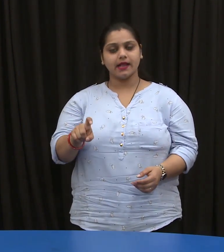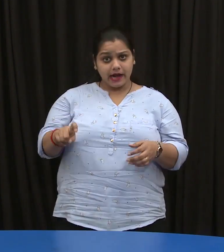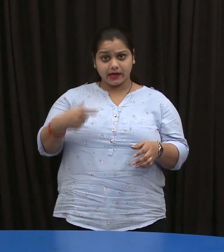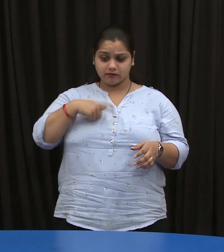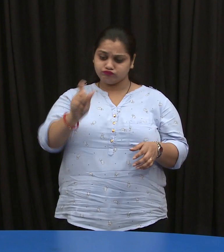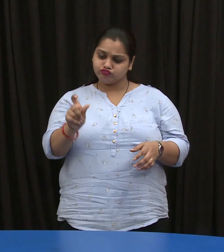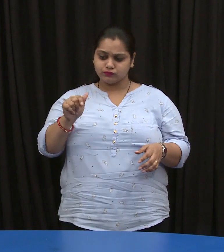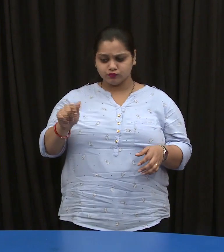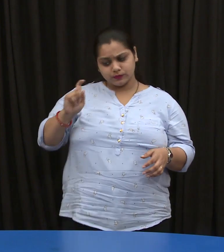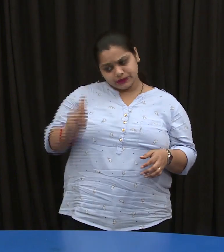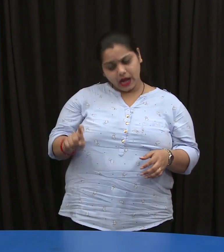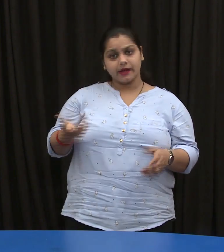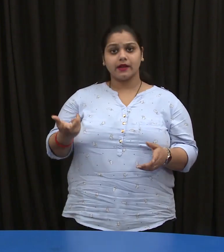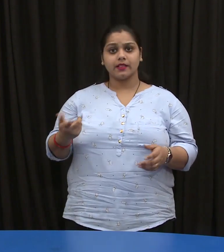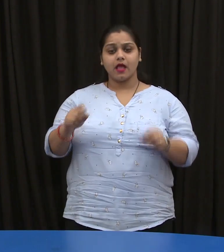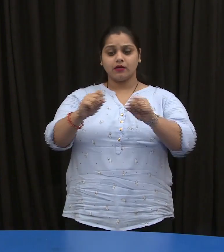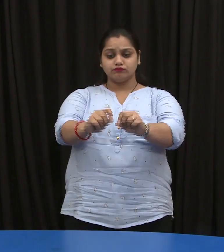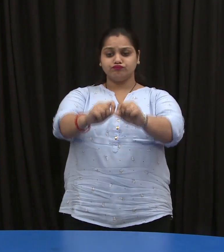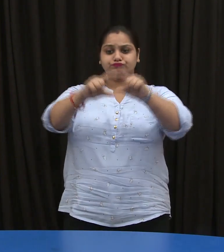a pop-up menu appears on the screen